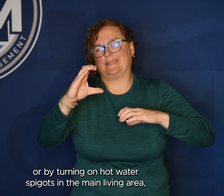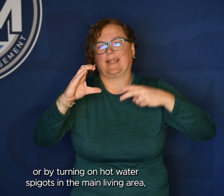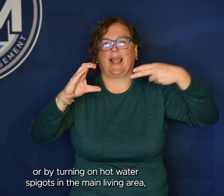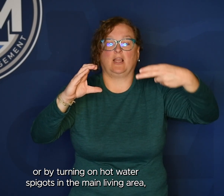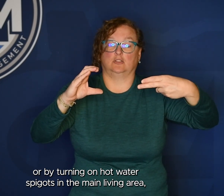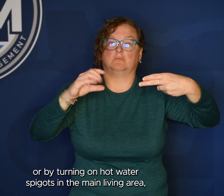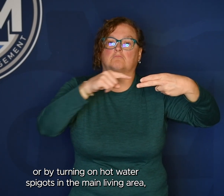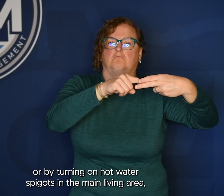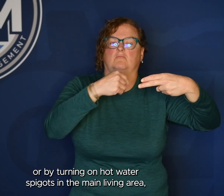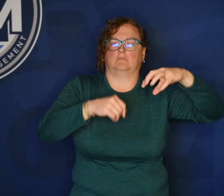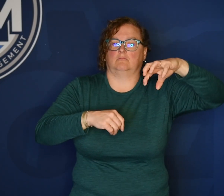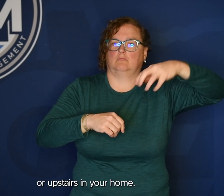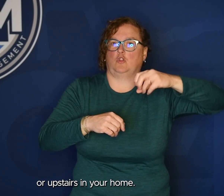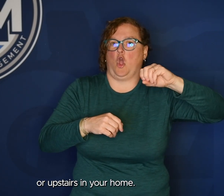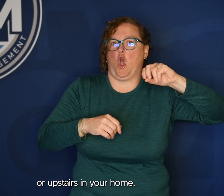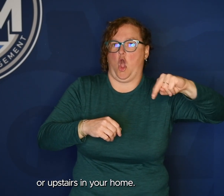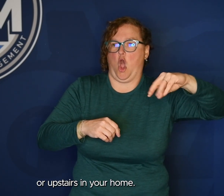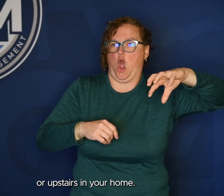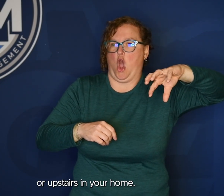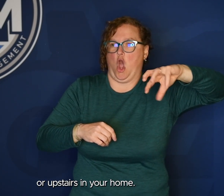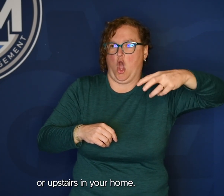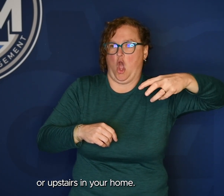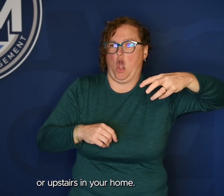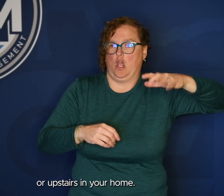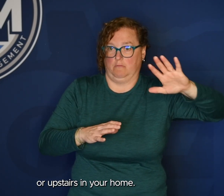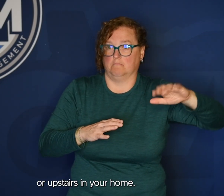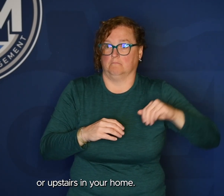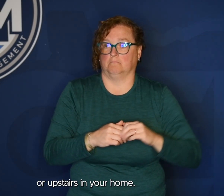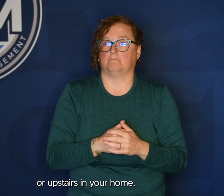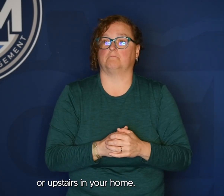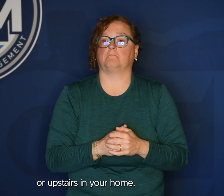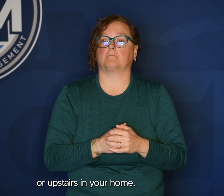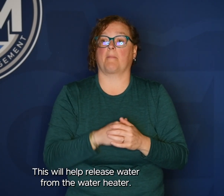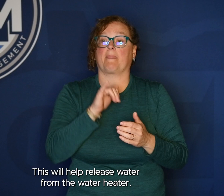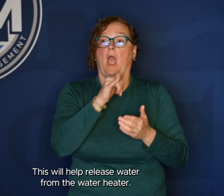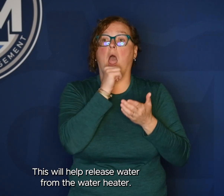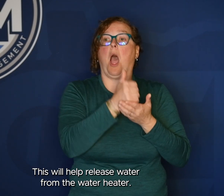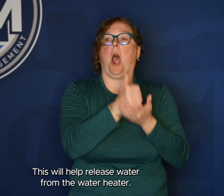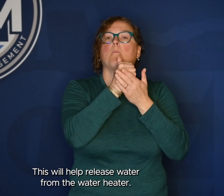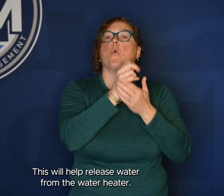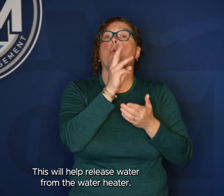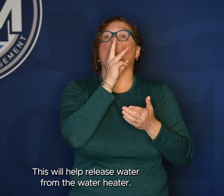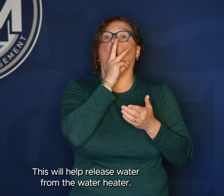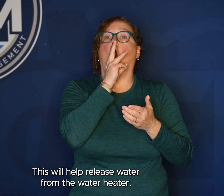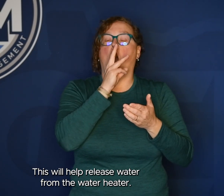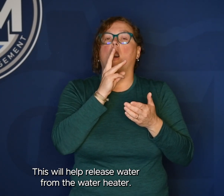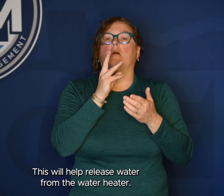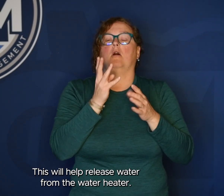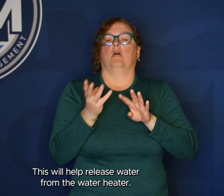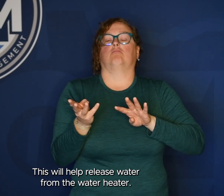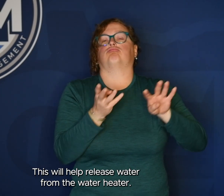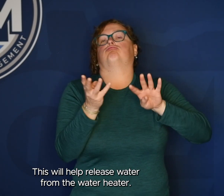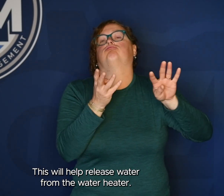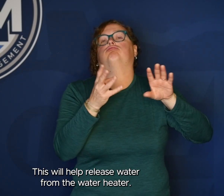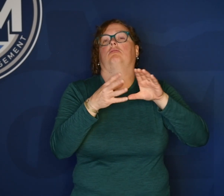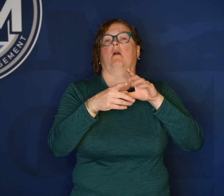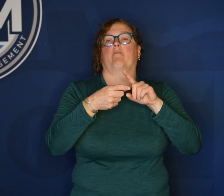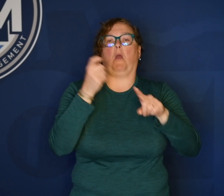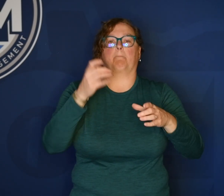main living area or upstairs in your home. This will help release water from the water heater.